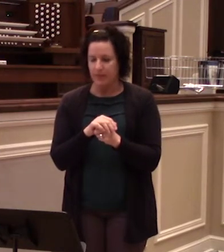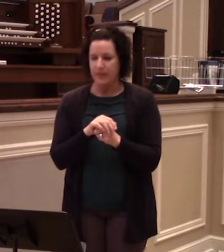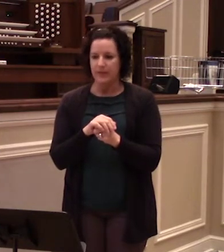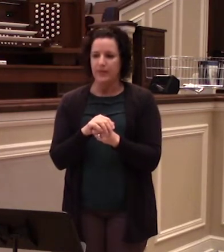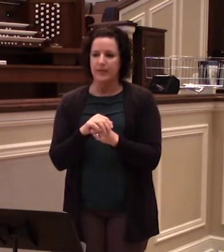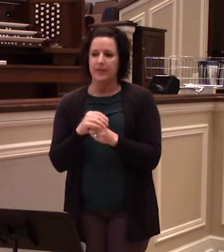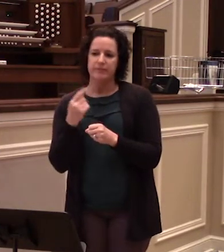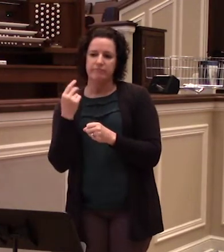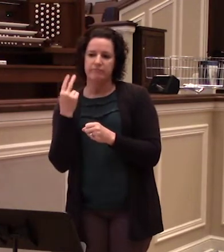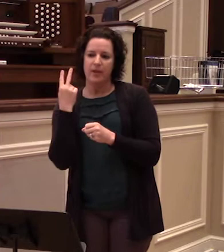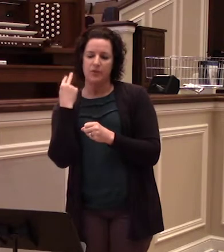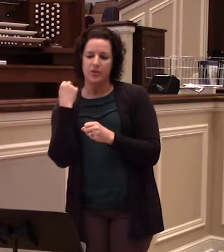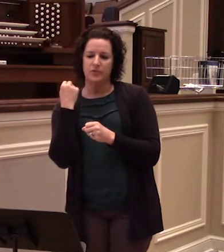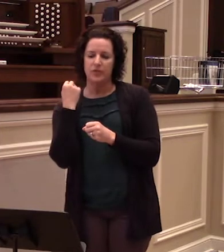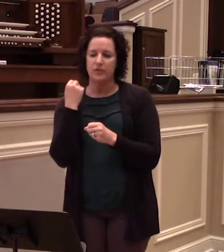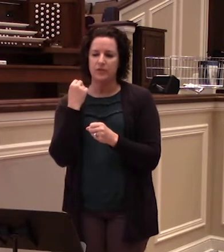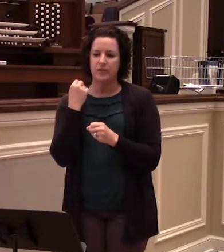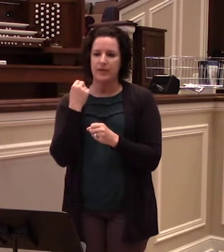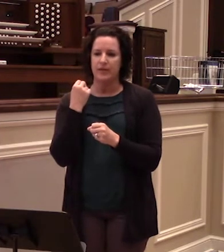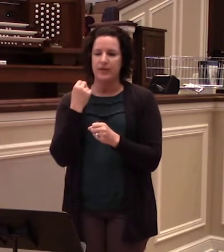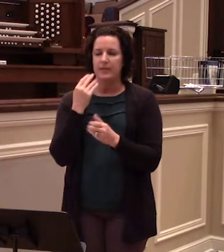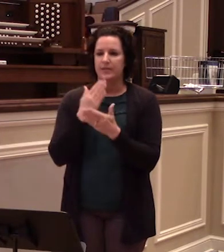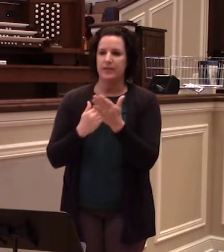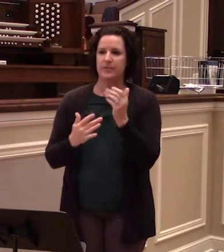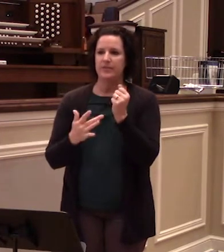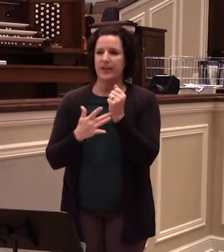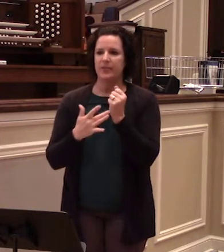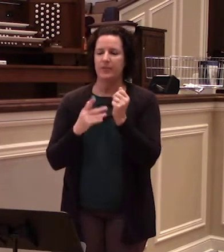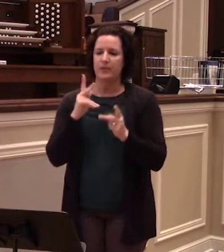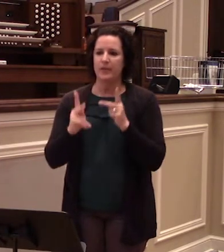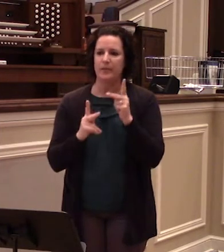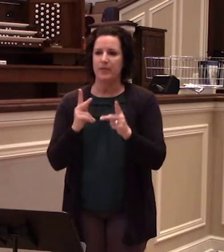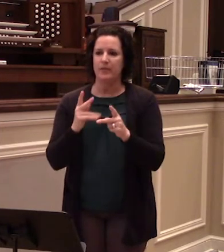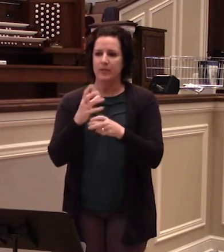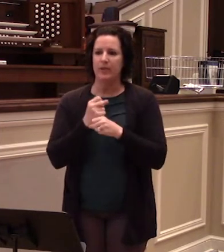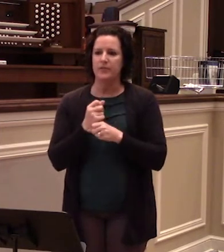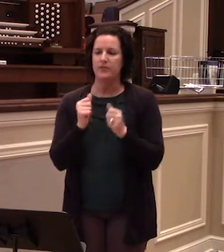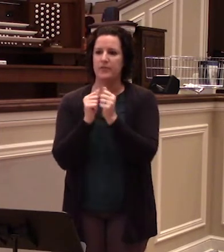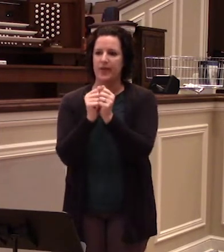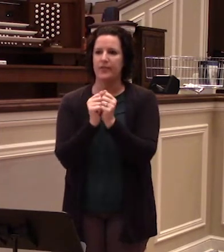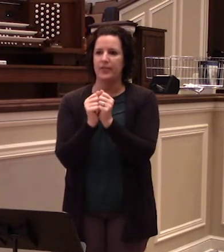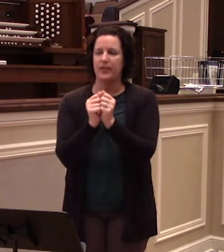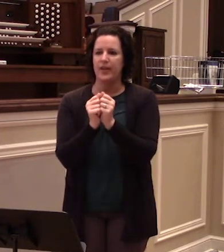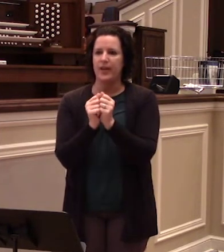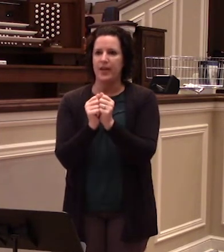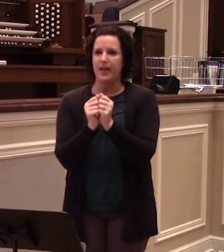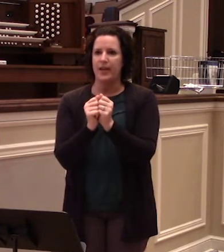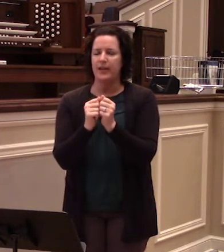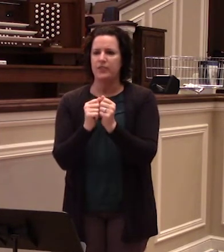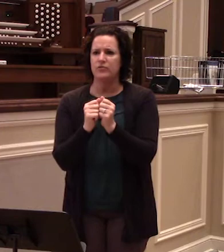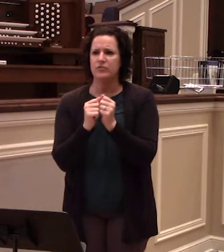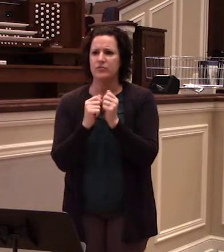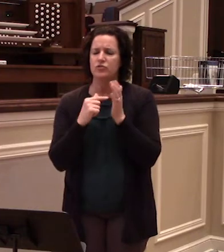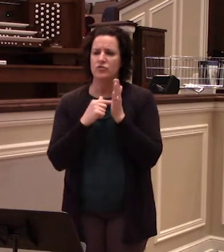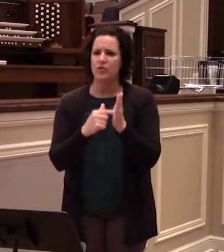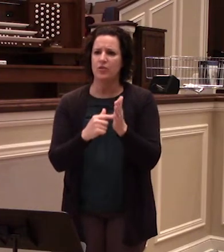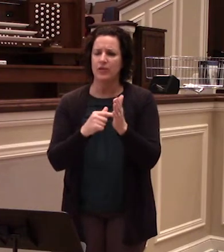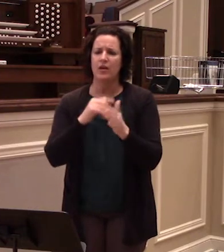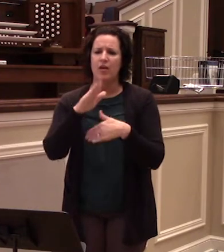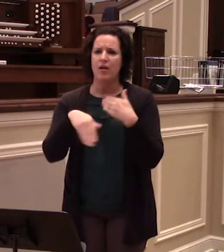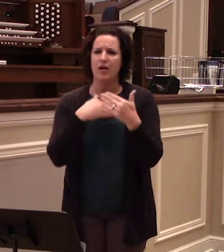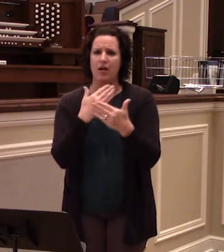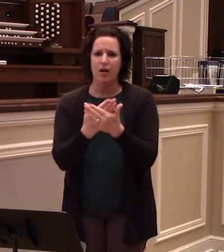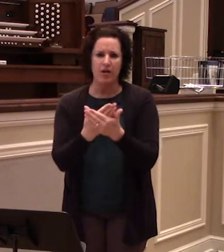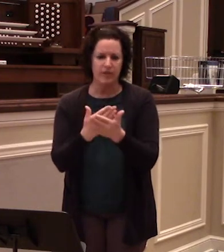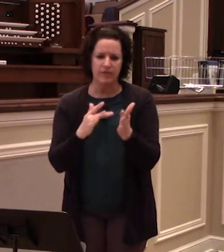together and made a visual illustration of the number of cross references in the scripture, how all of scripture is wired together. I